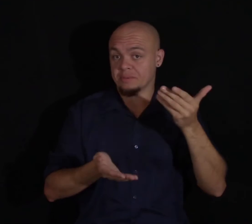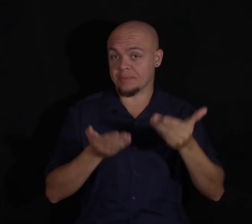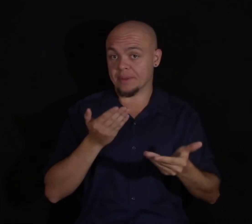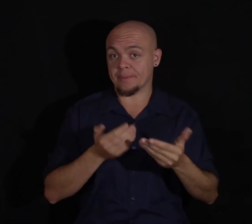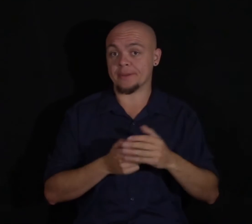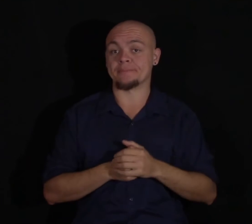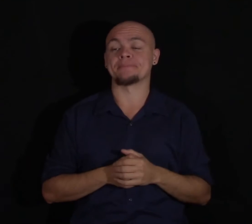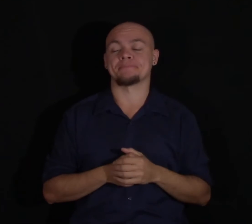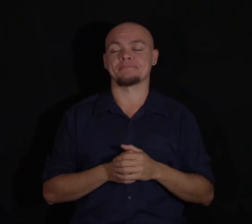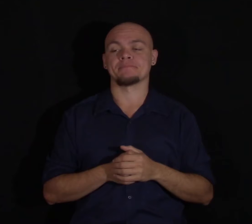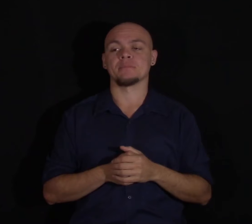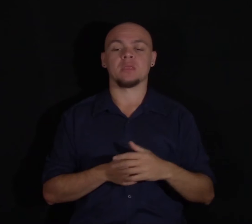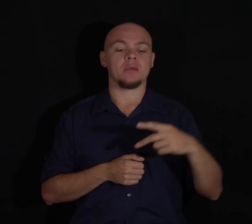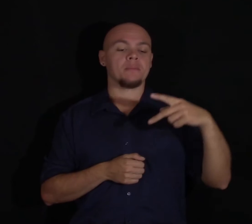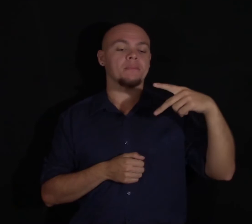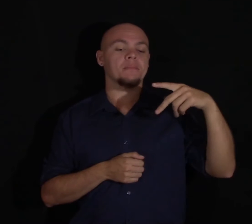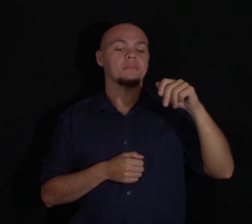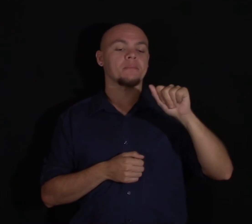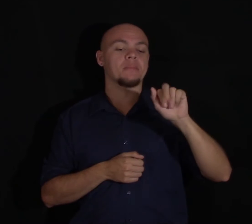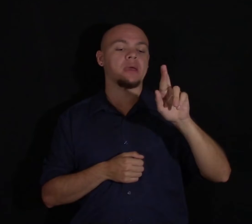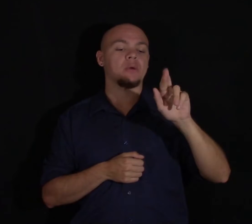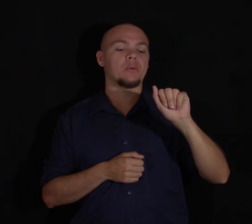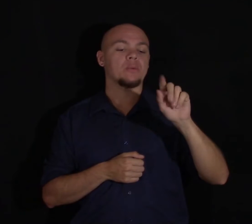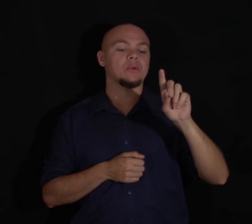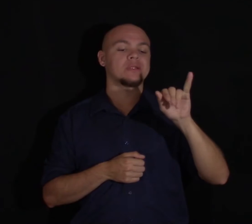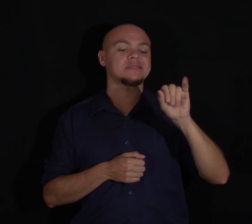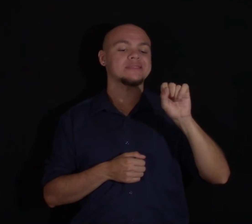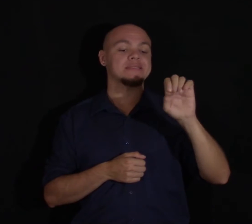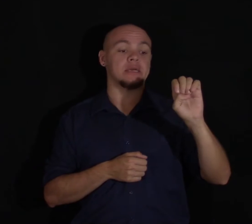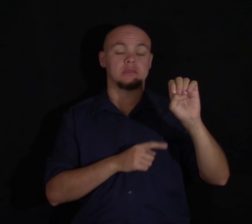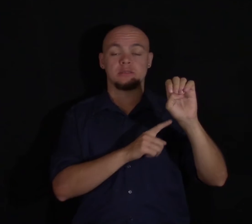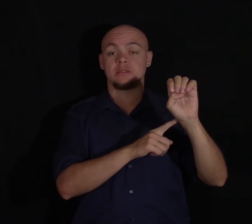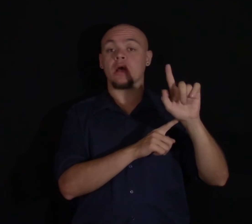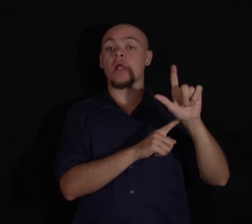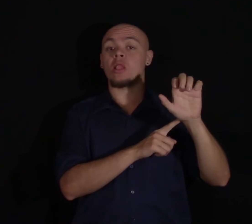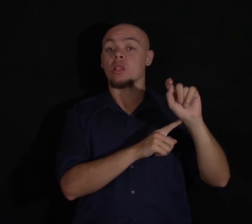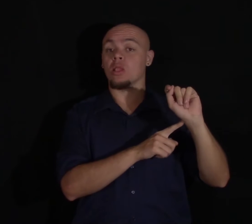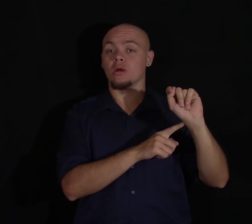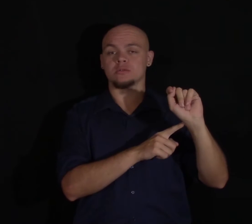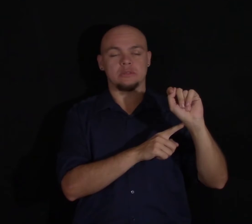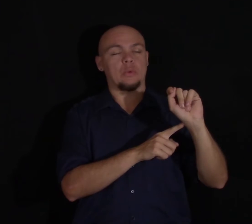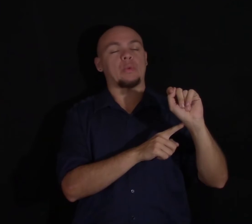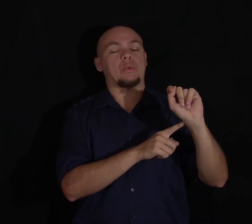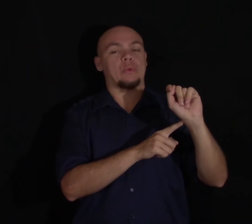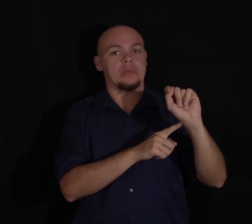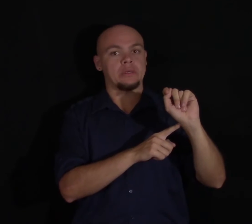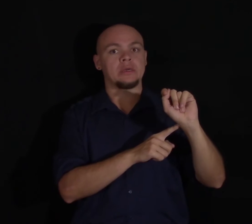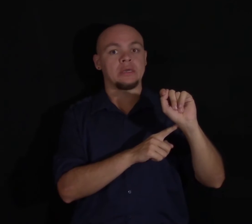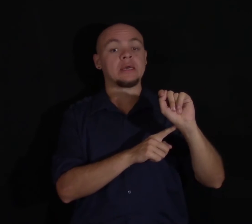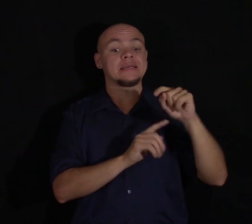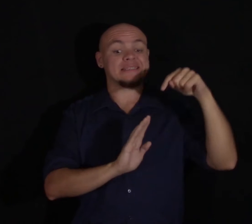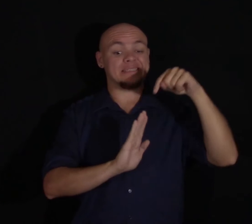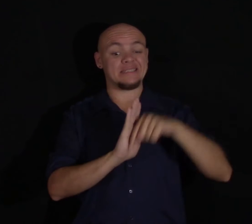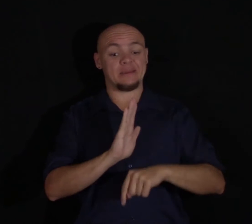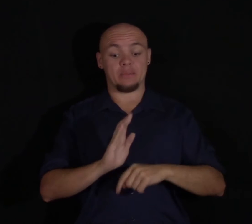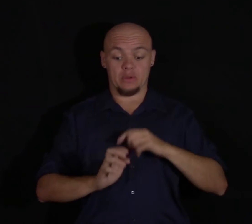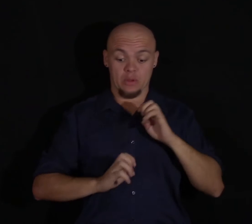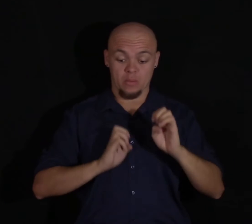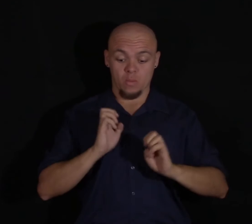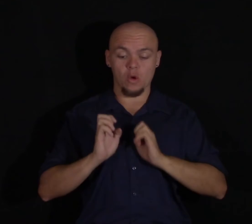But Paradise Lost excited different and far deeper emotions. I read it, as I had read the other